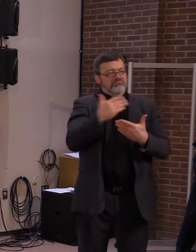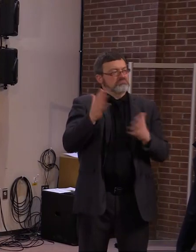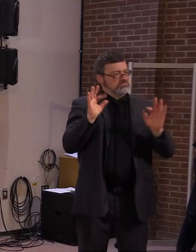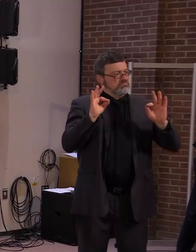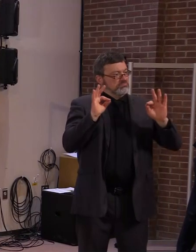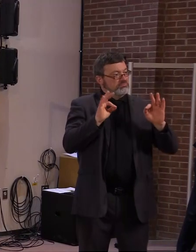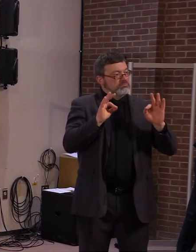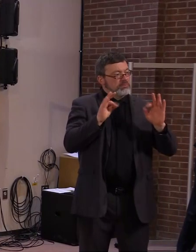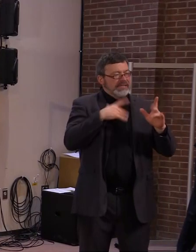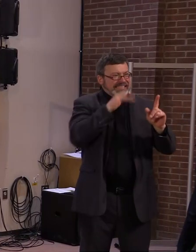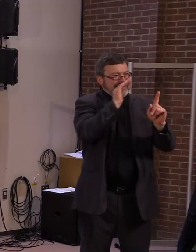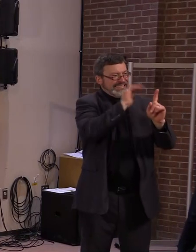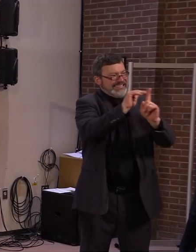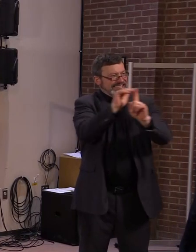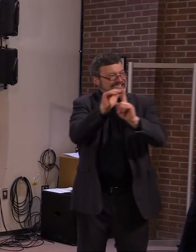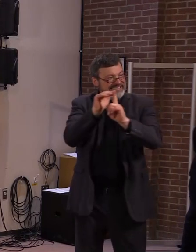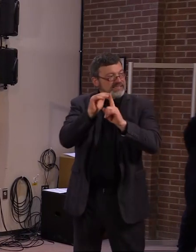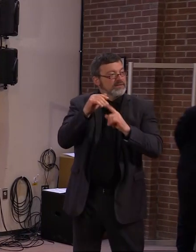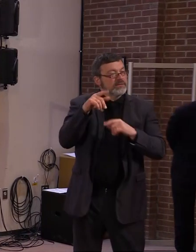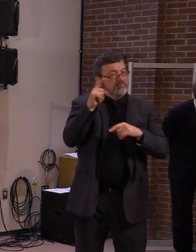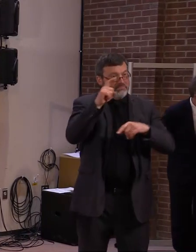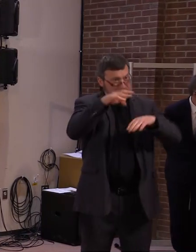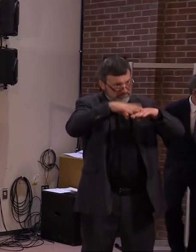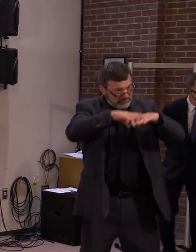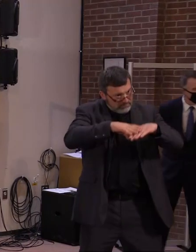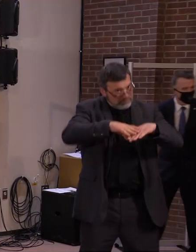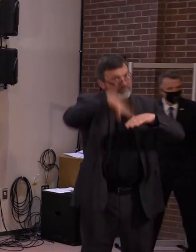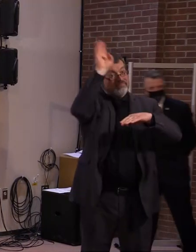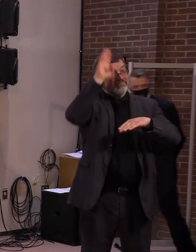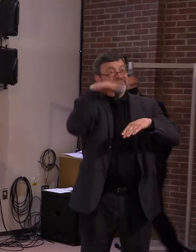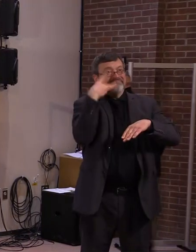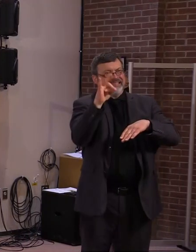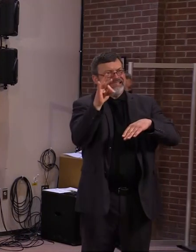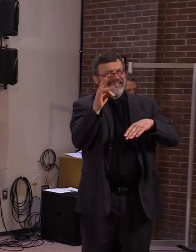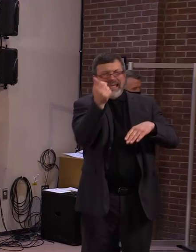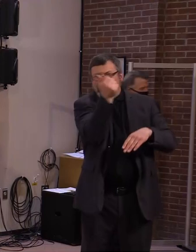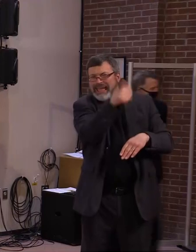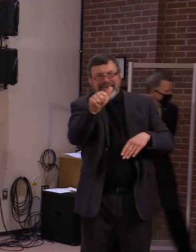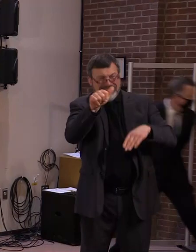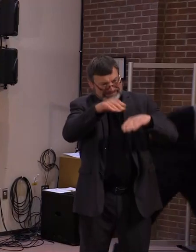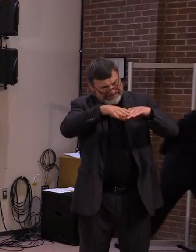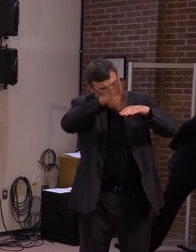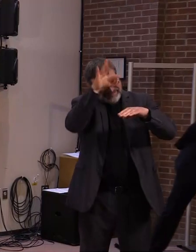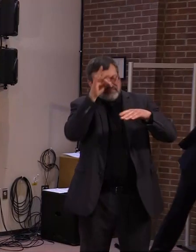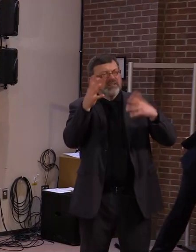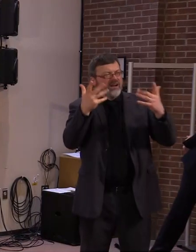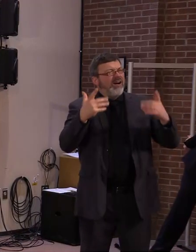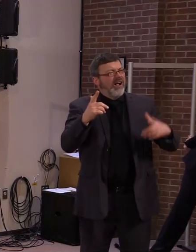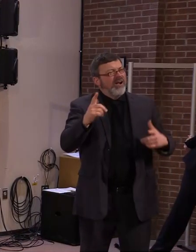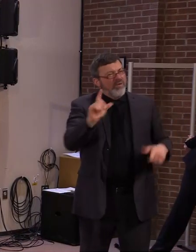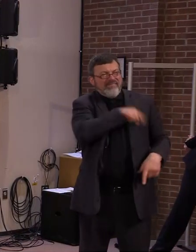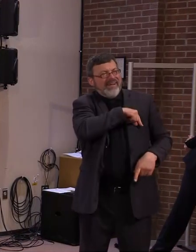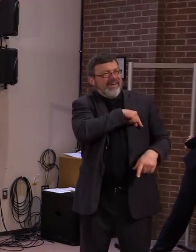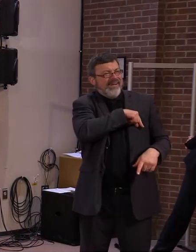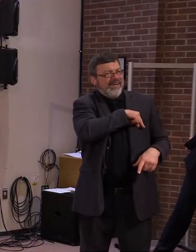and older is eligible for a booster. Please get your booster. As of